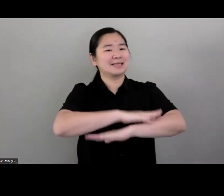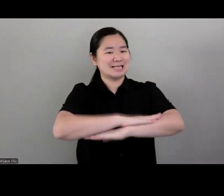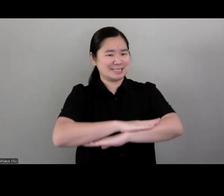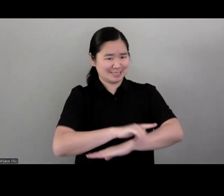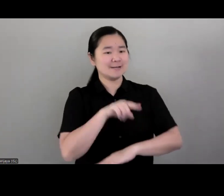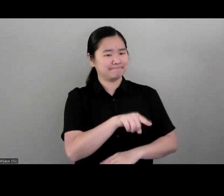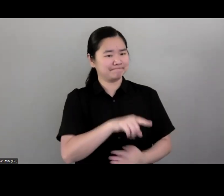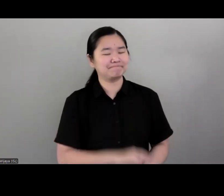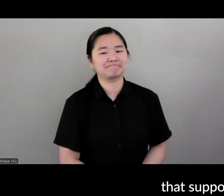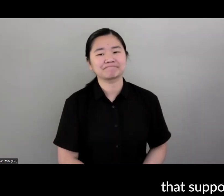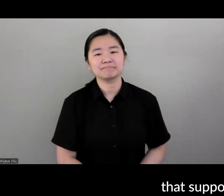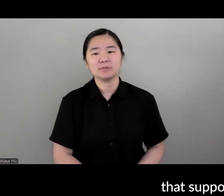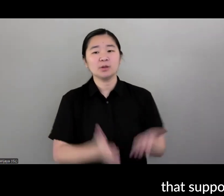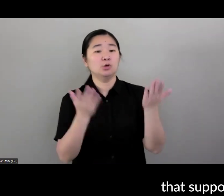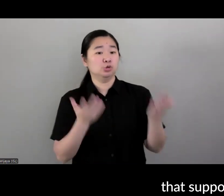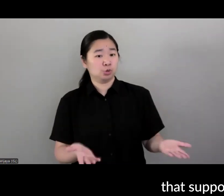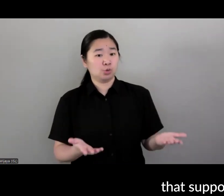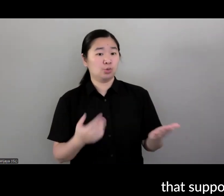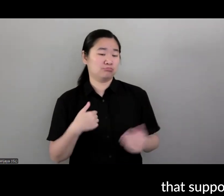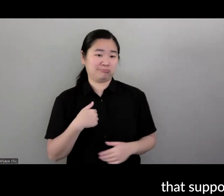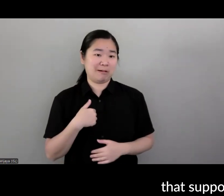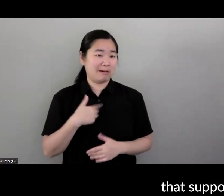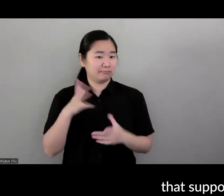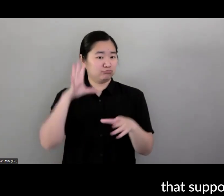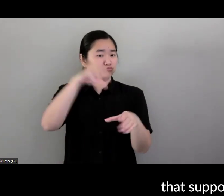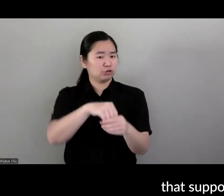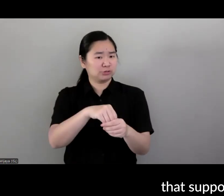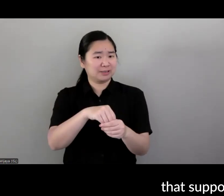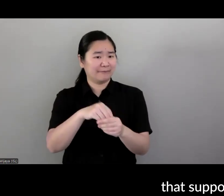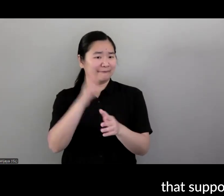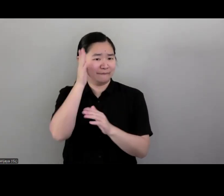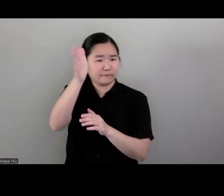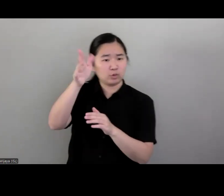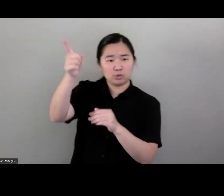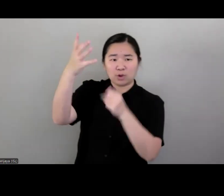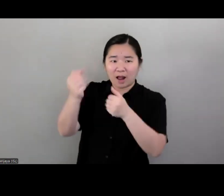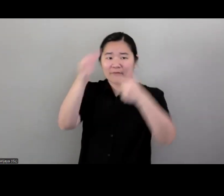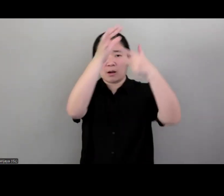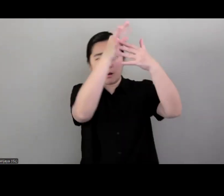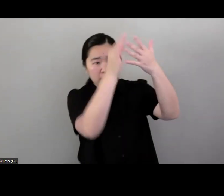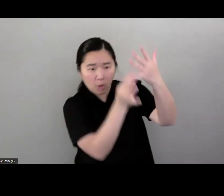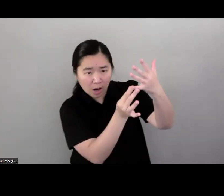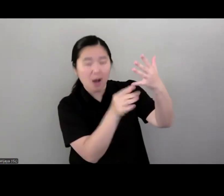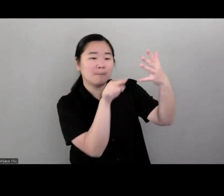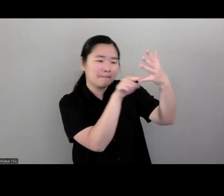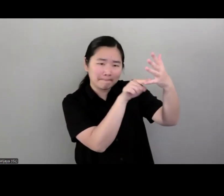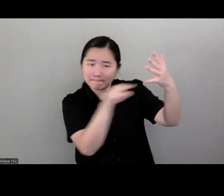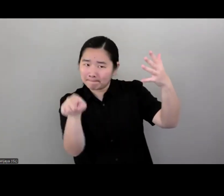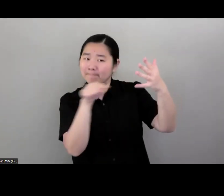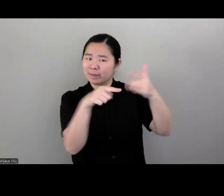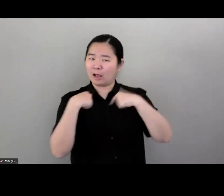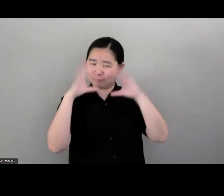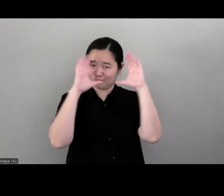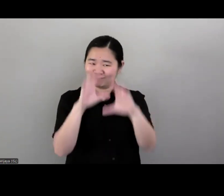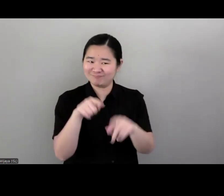designed and managed the help desk that supports the generation of a rigorous evidence base on what works to deliver results for people